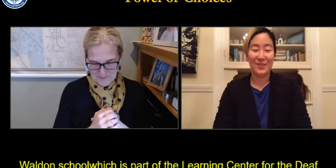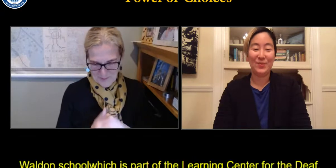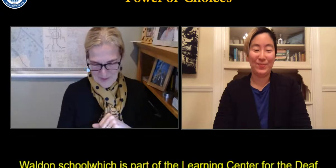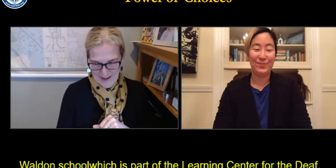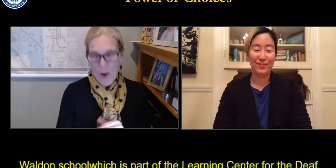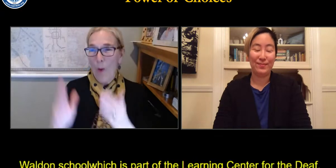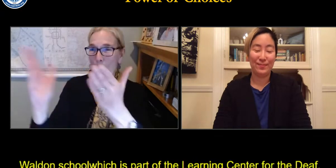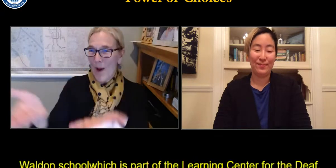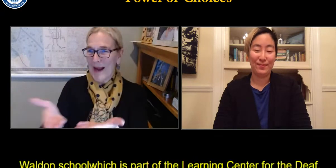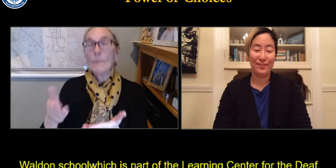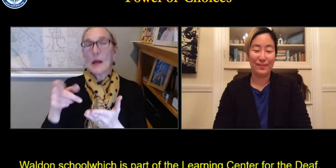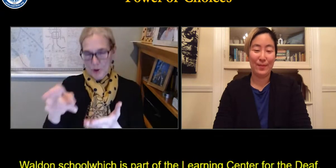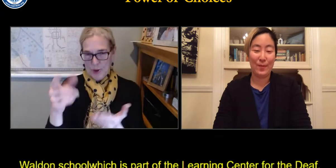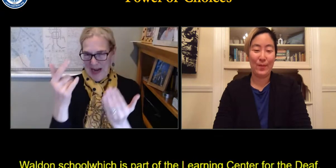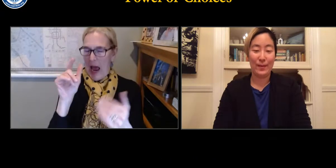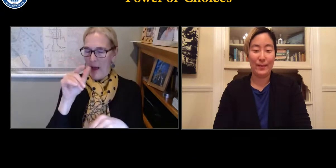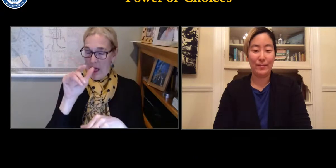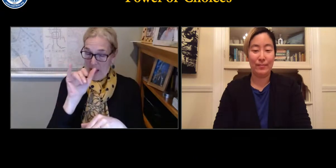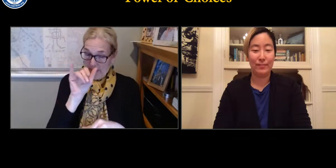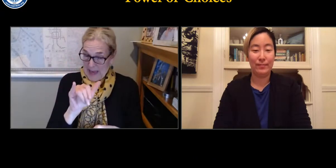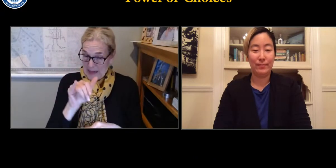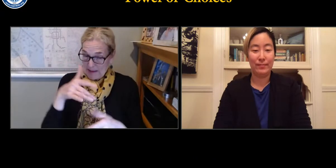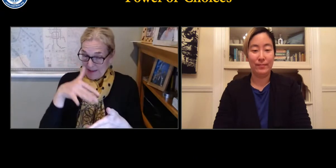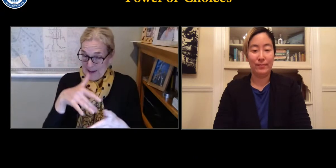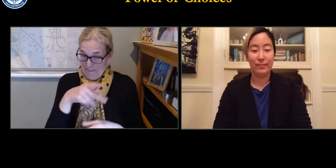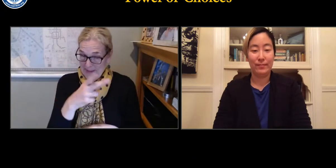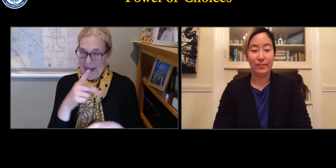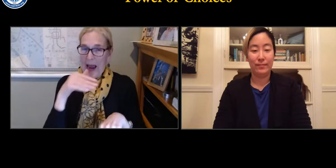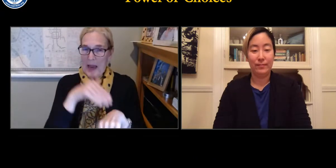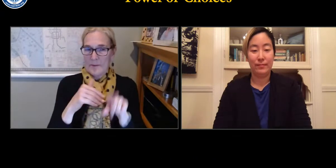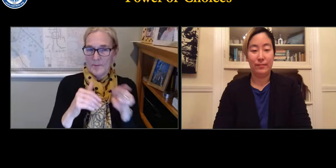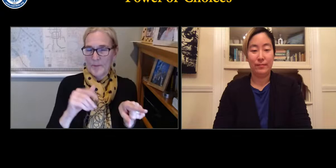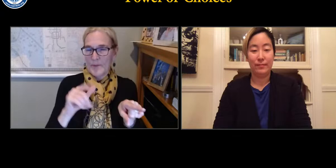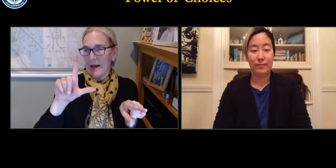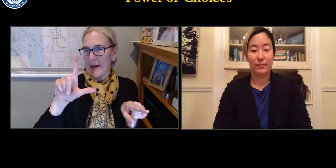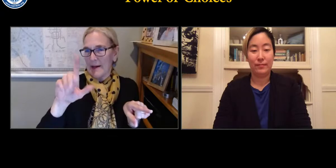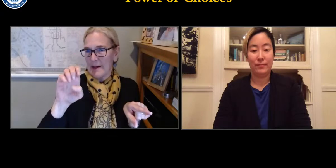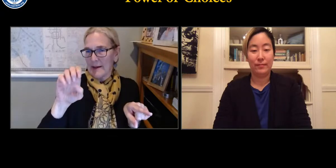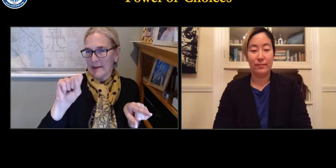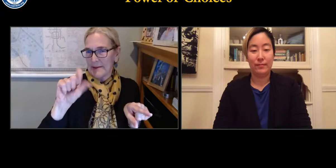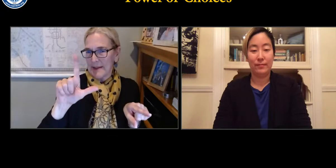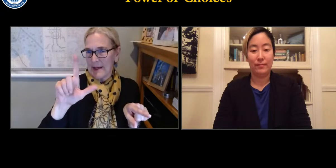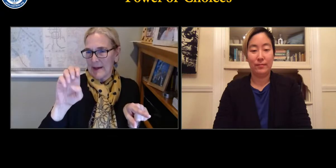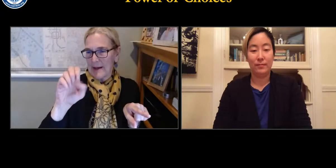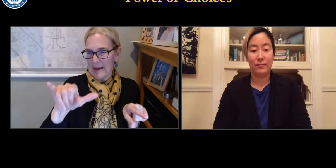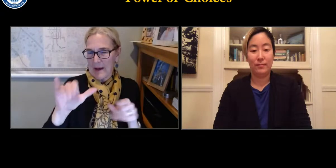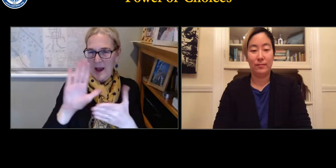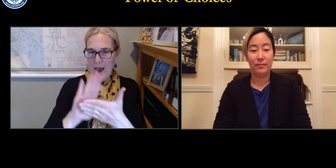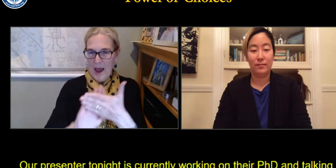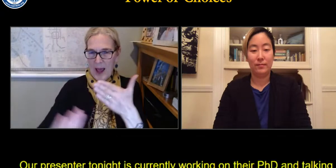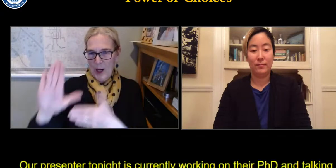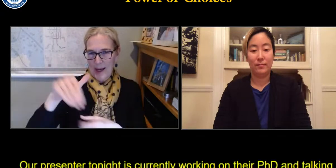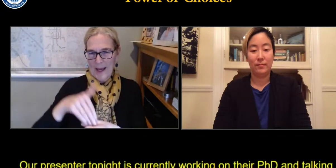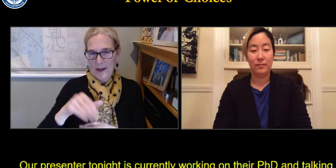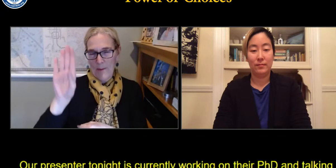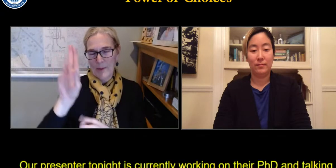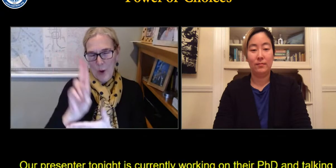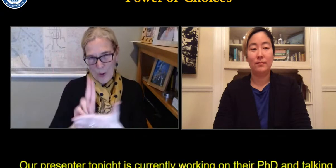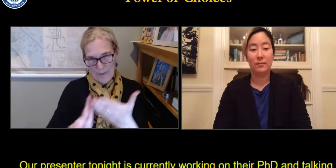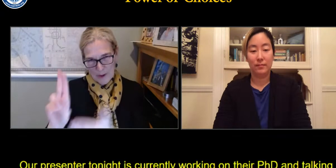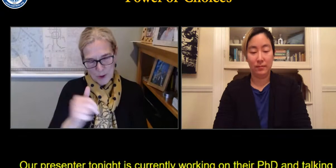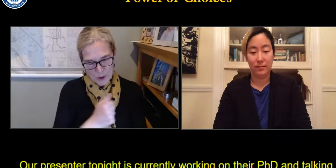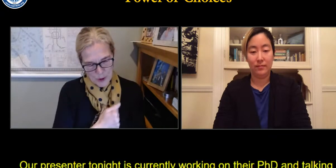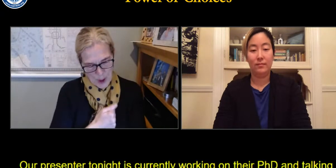art expression, expressive therapies with the use of art. So we'll be very interested in that portion of tonight.